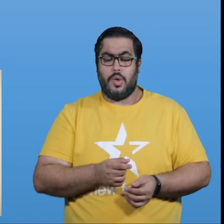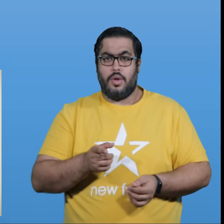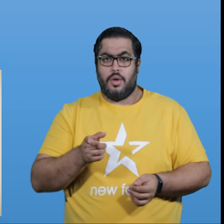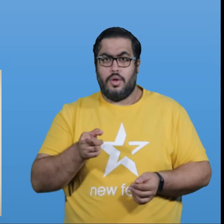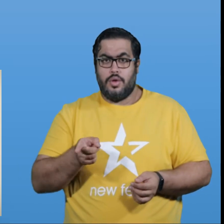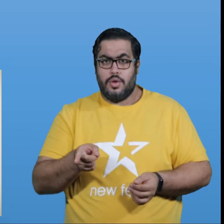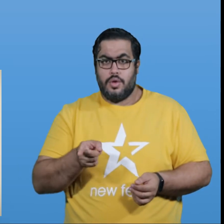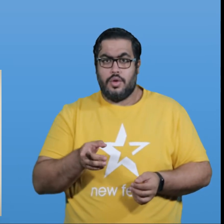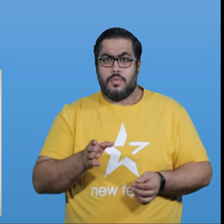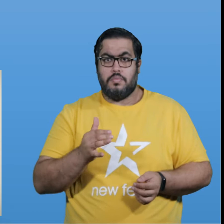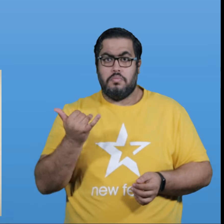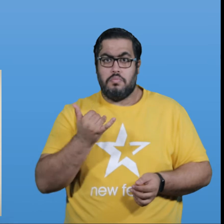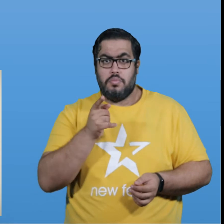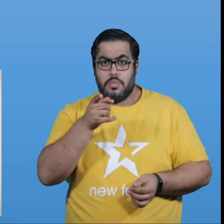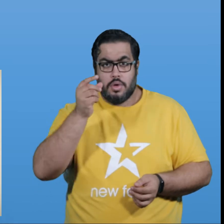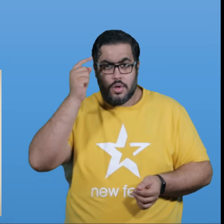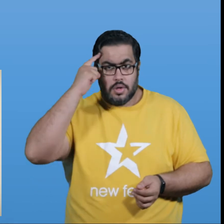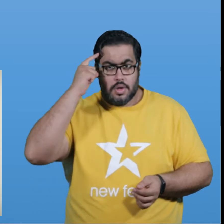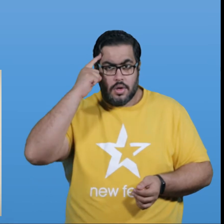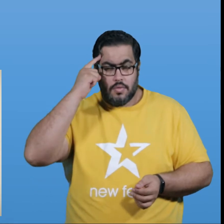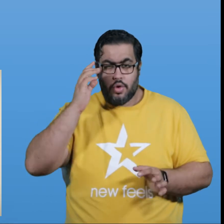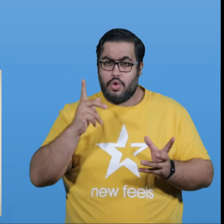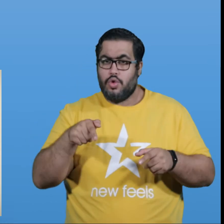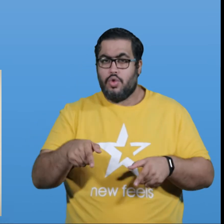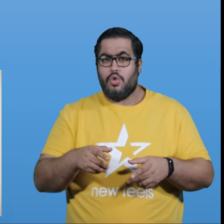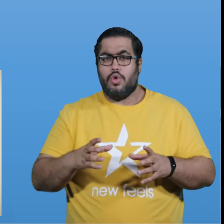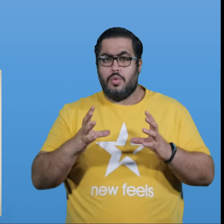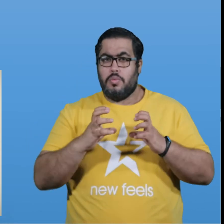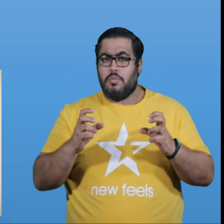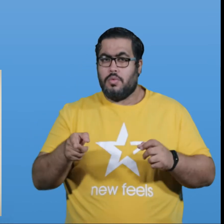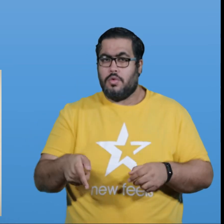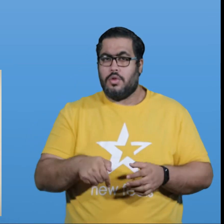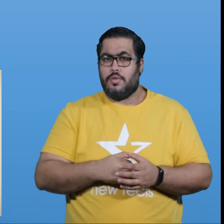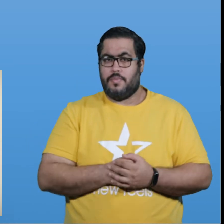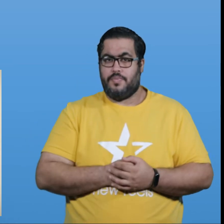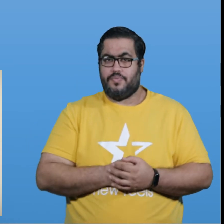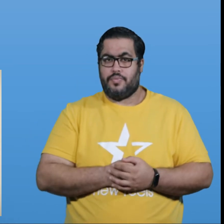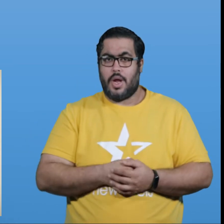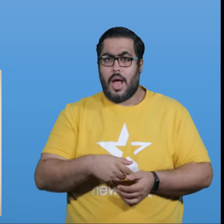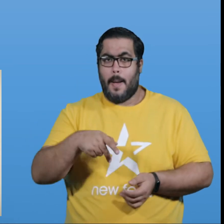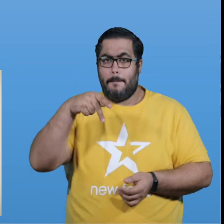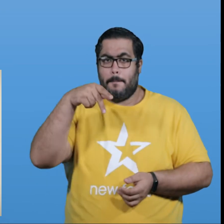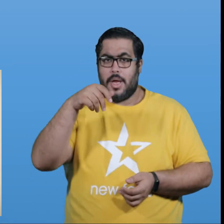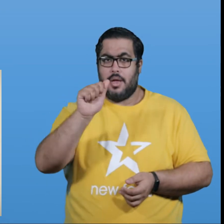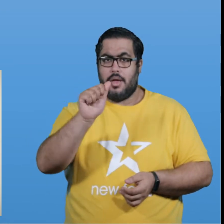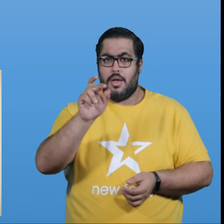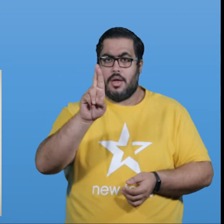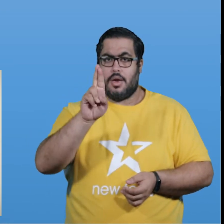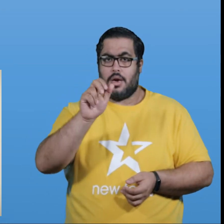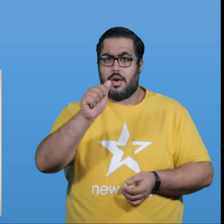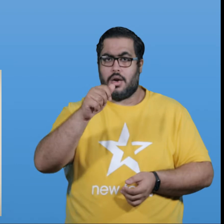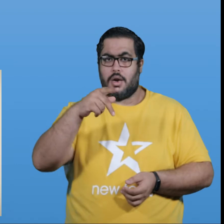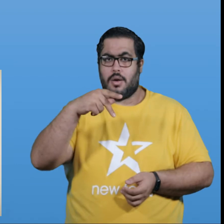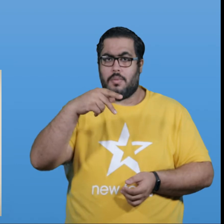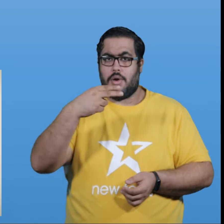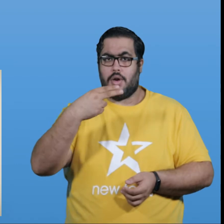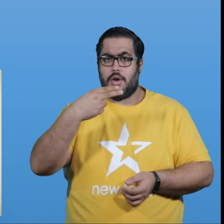express the meaning of something said or written by using different words. Another word for paraphrase is